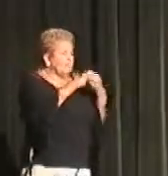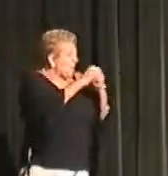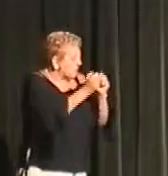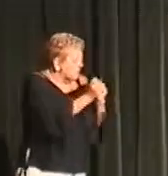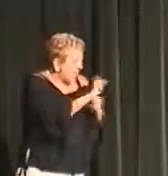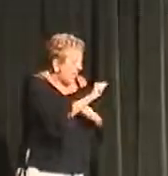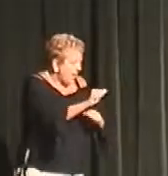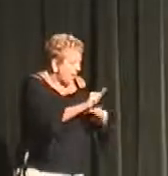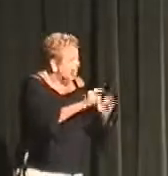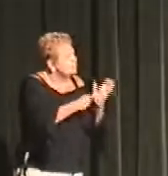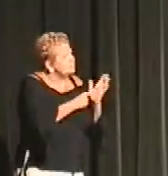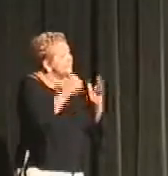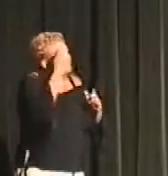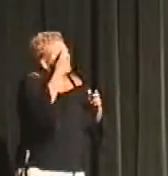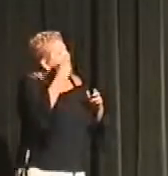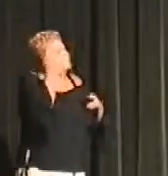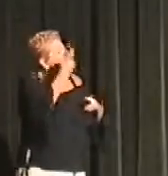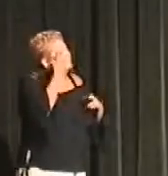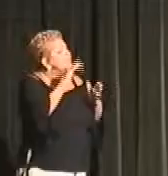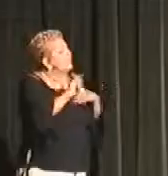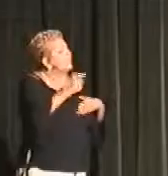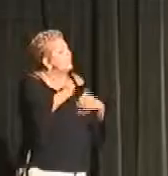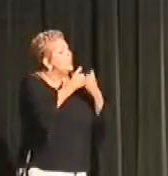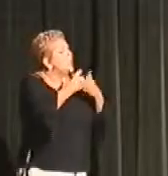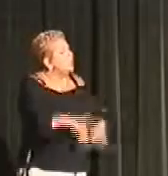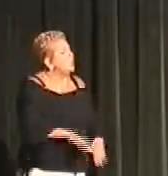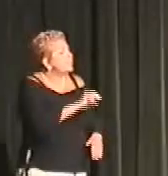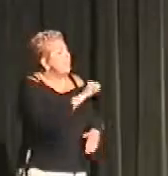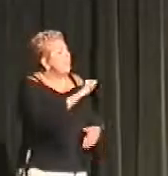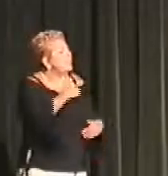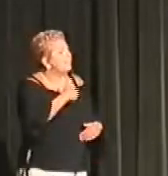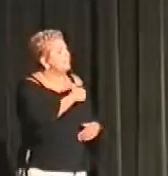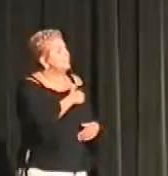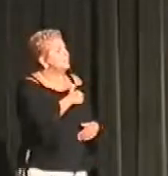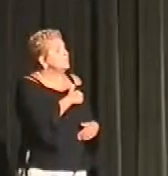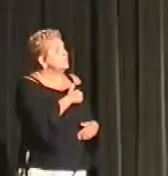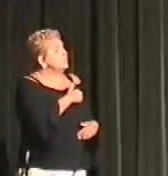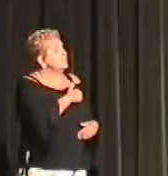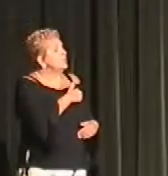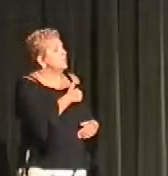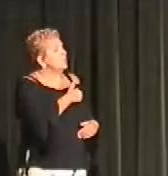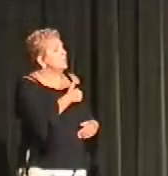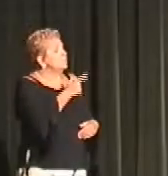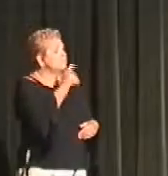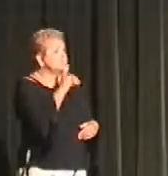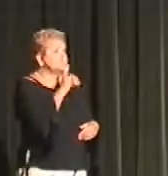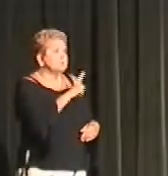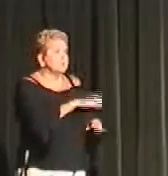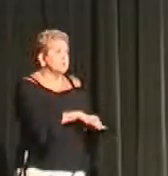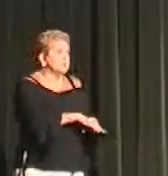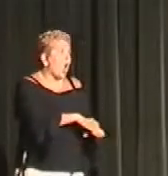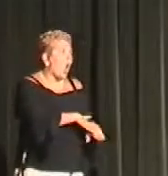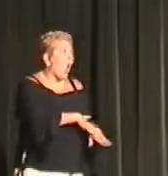lose so many members, in my opinion, you know, is that it's so slow.